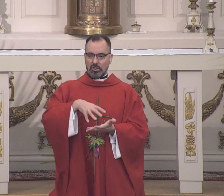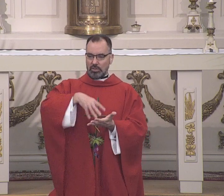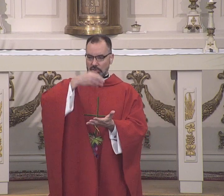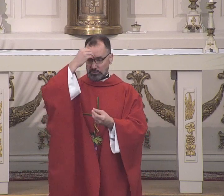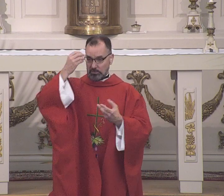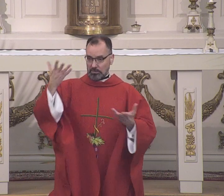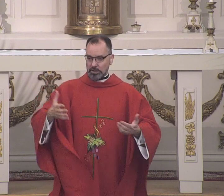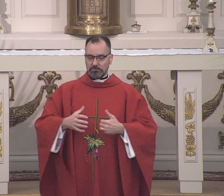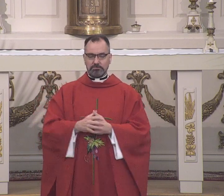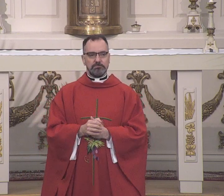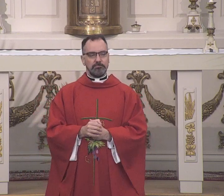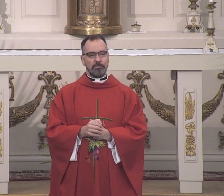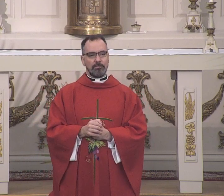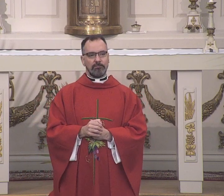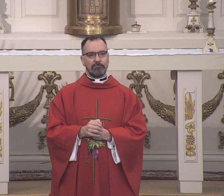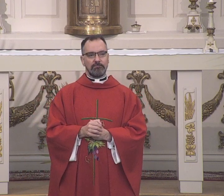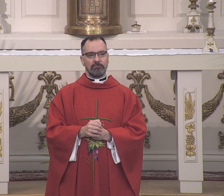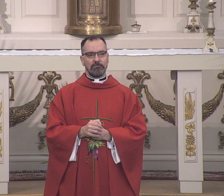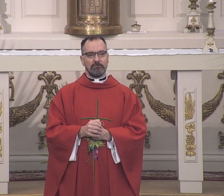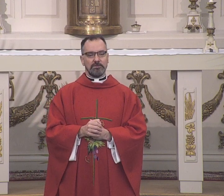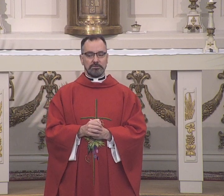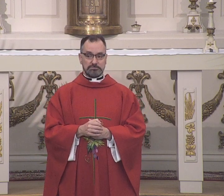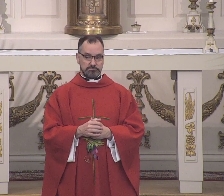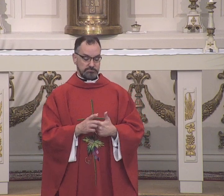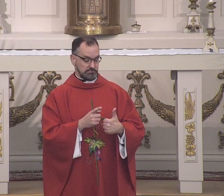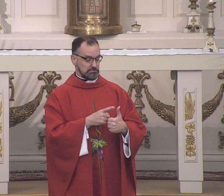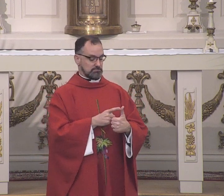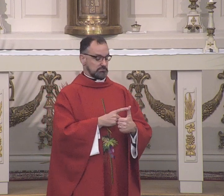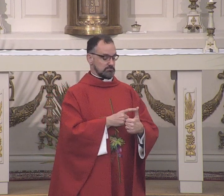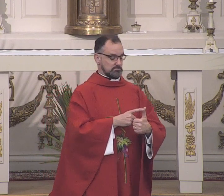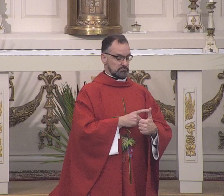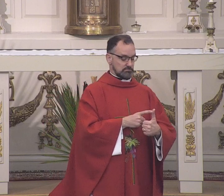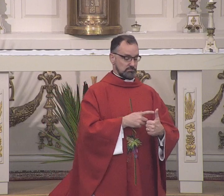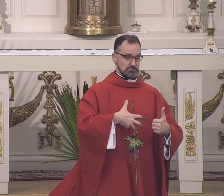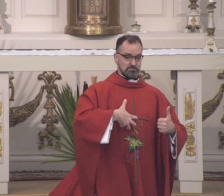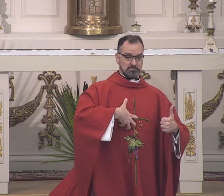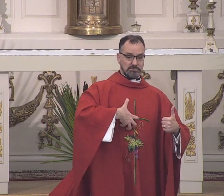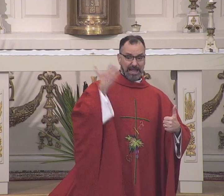The story we just heard, and I learned.